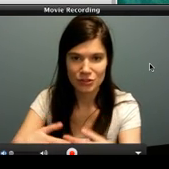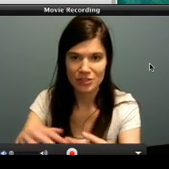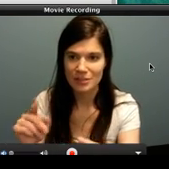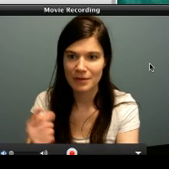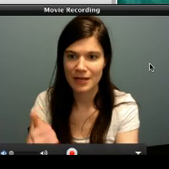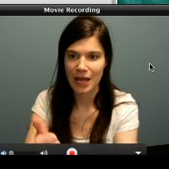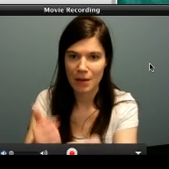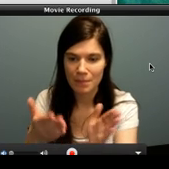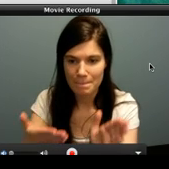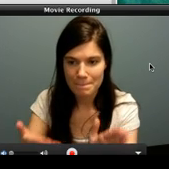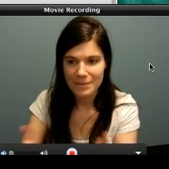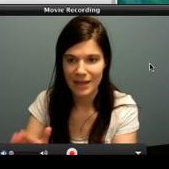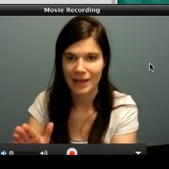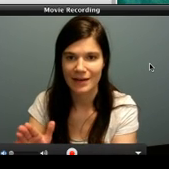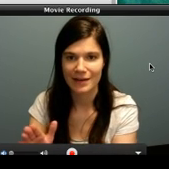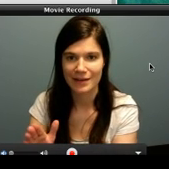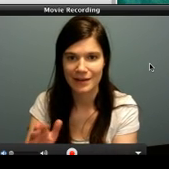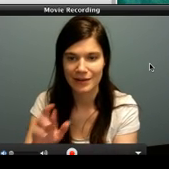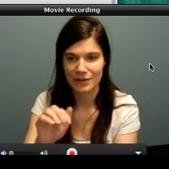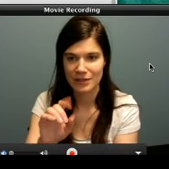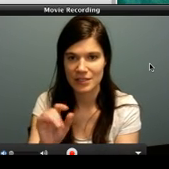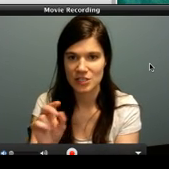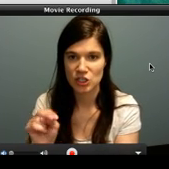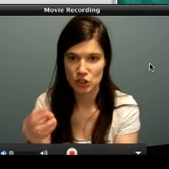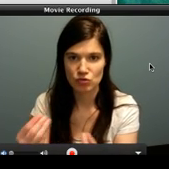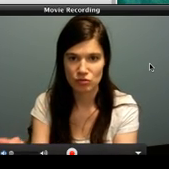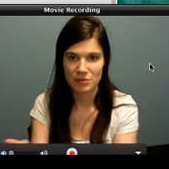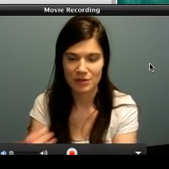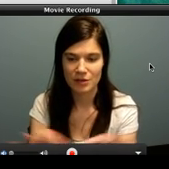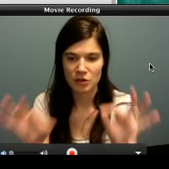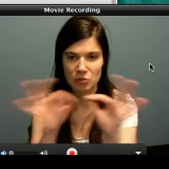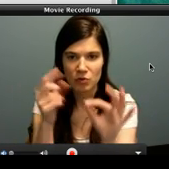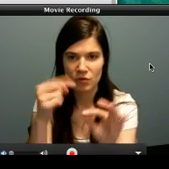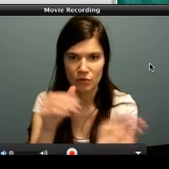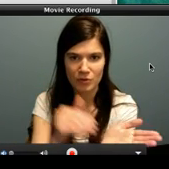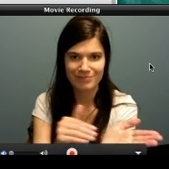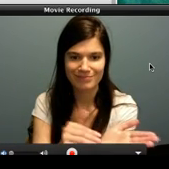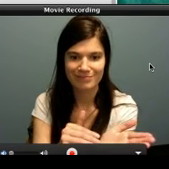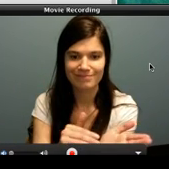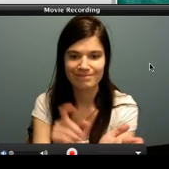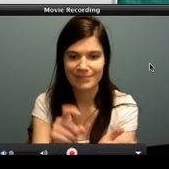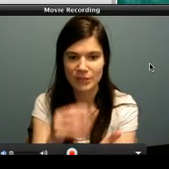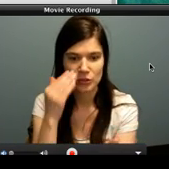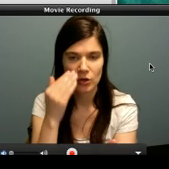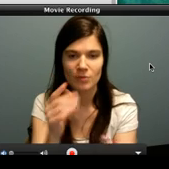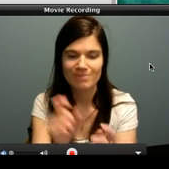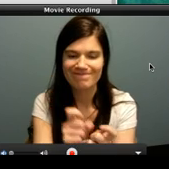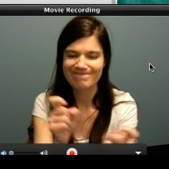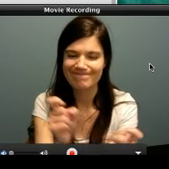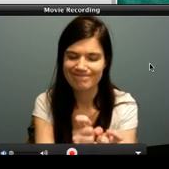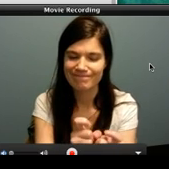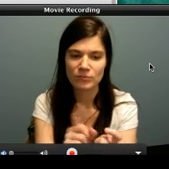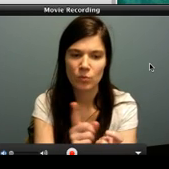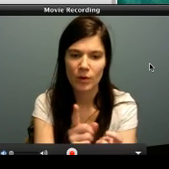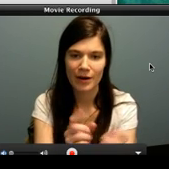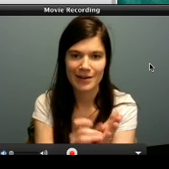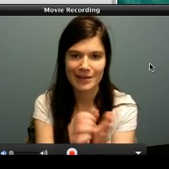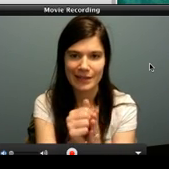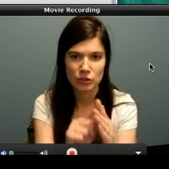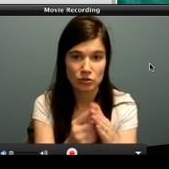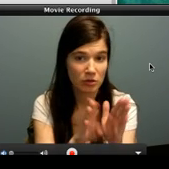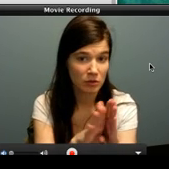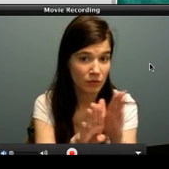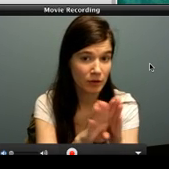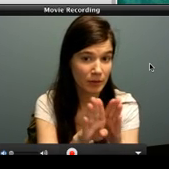your radiation treatment. It is important for the physician to be able to determine exactly where the cancer has developed prior